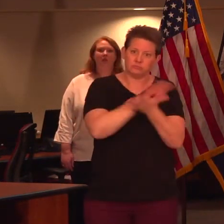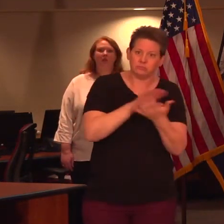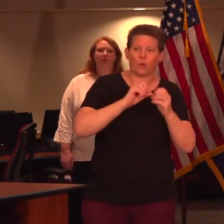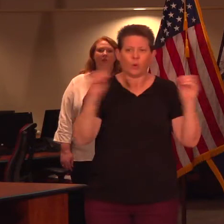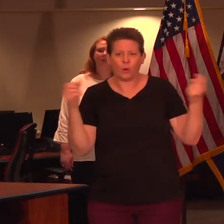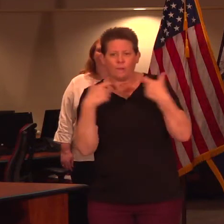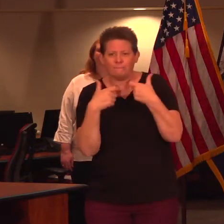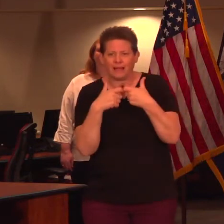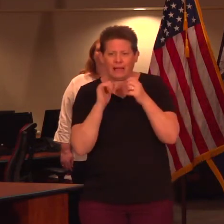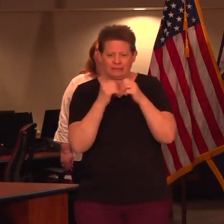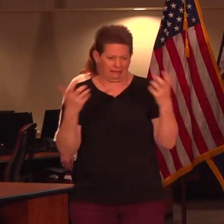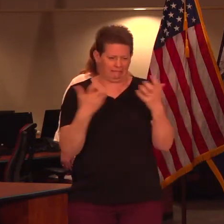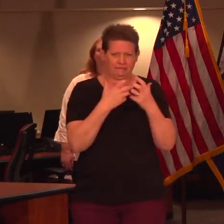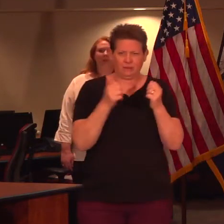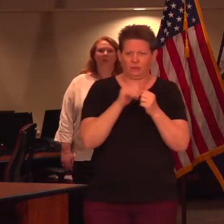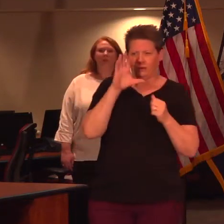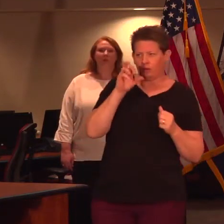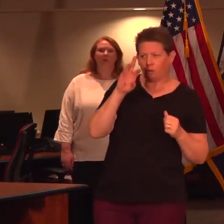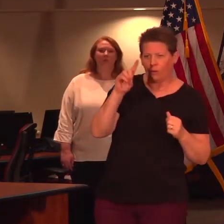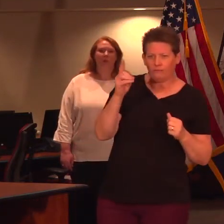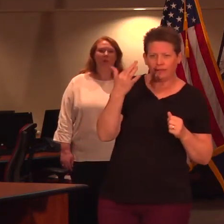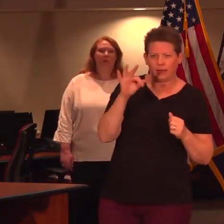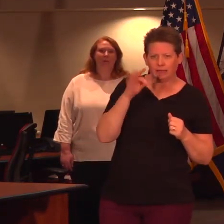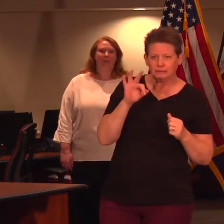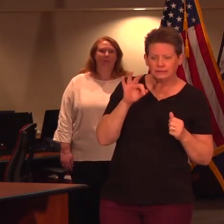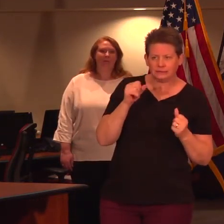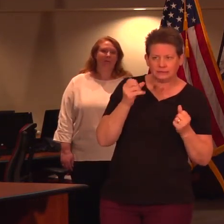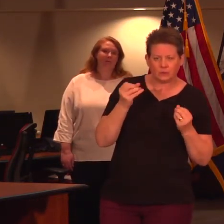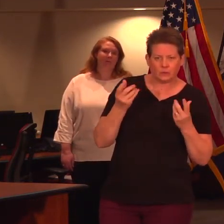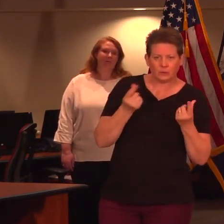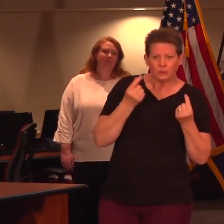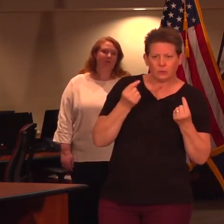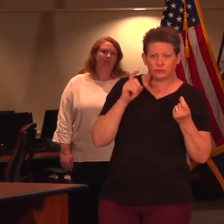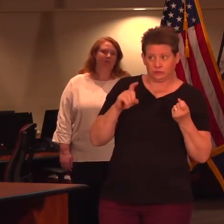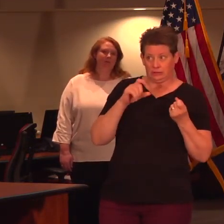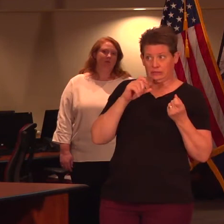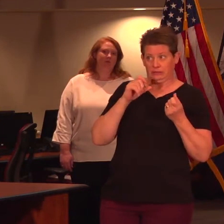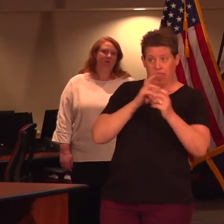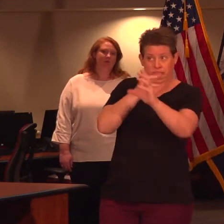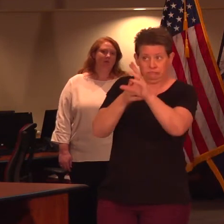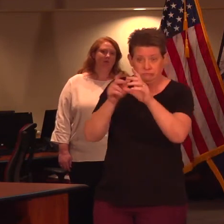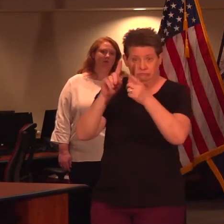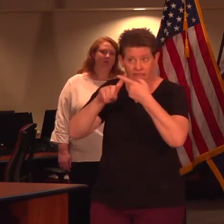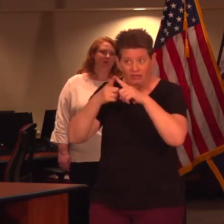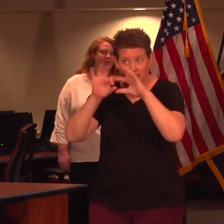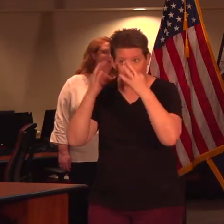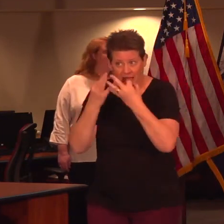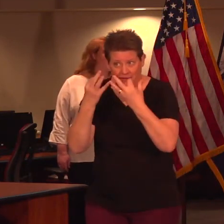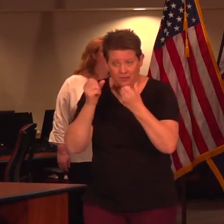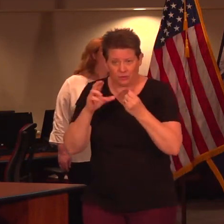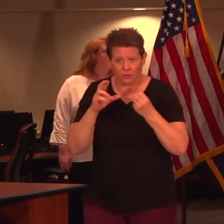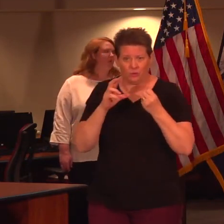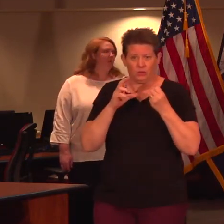how does that fit with the guidelines of COVID-19? Should they resist or not go with family and friends to prevent the spread,